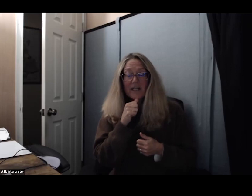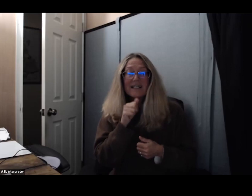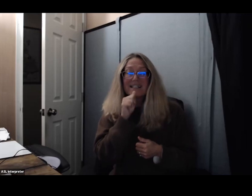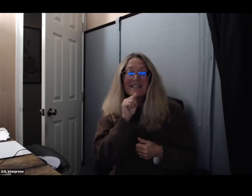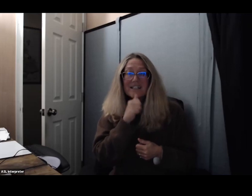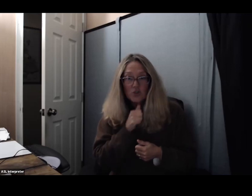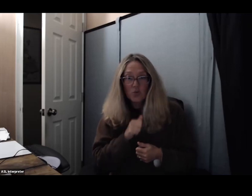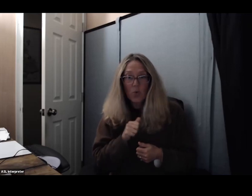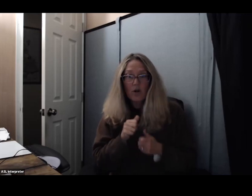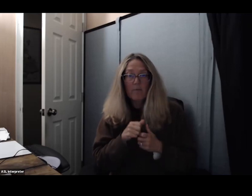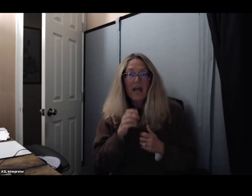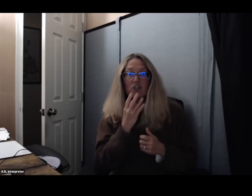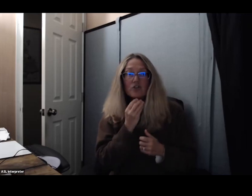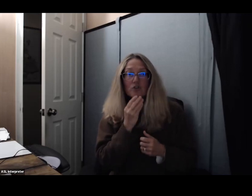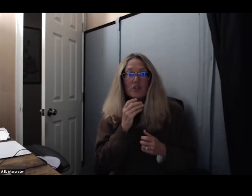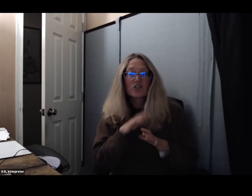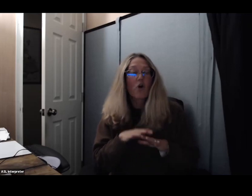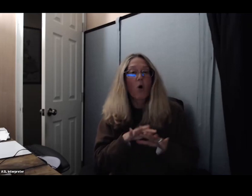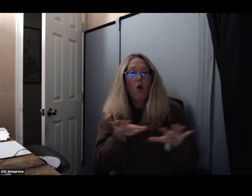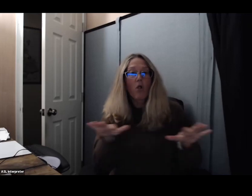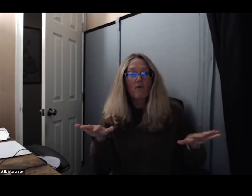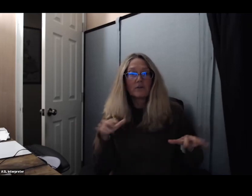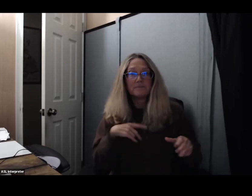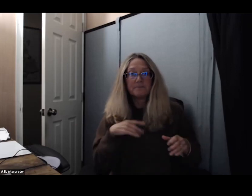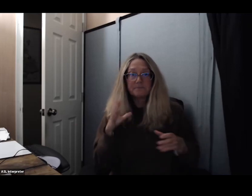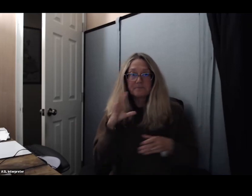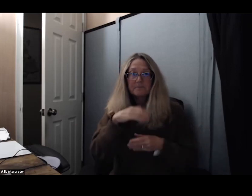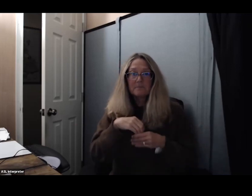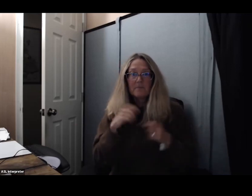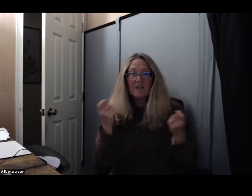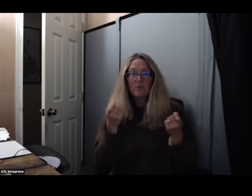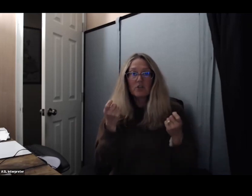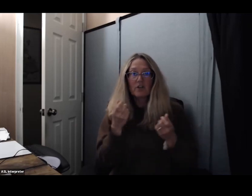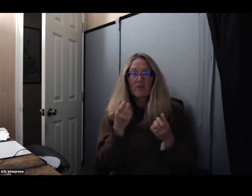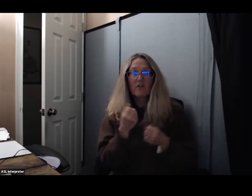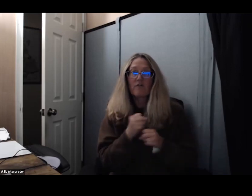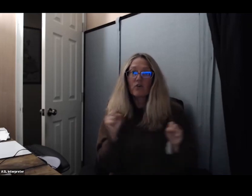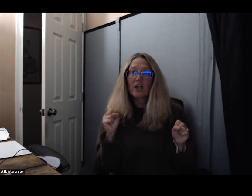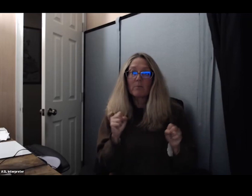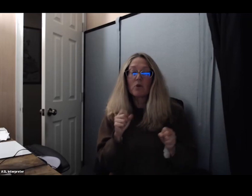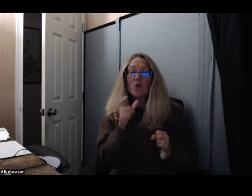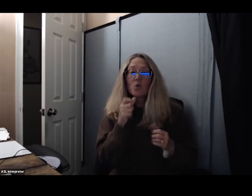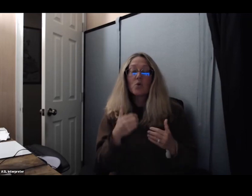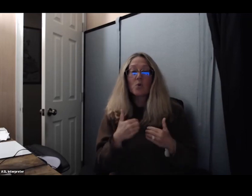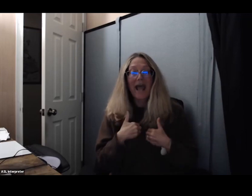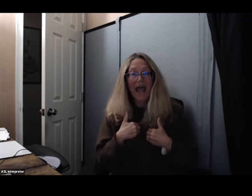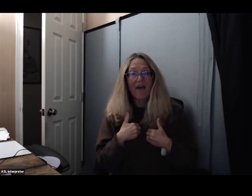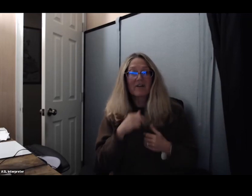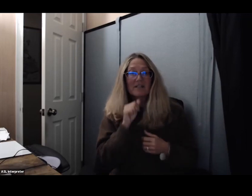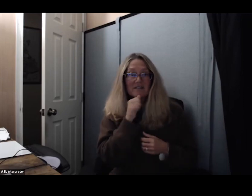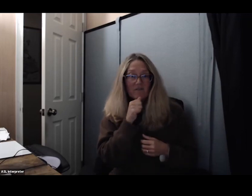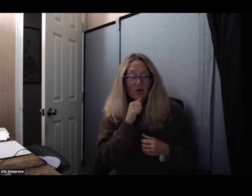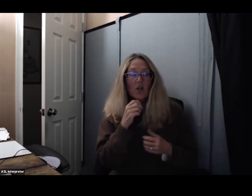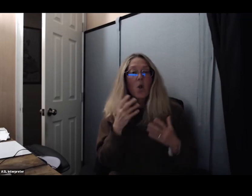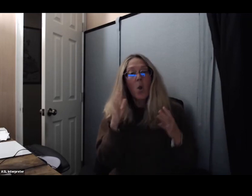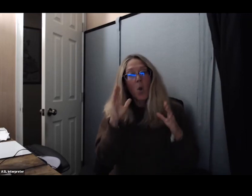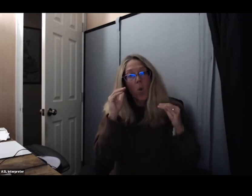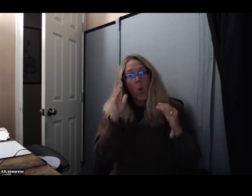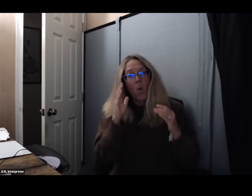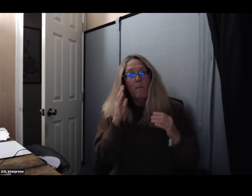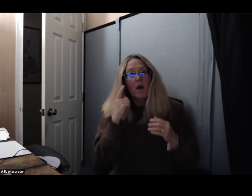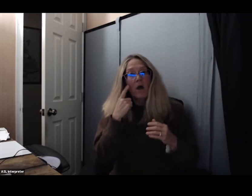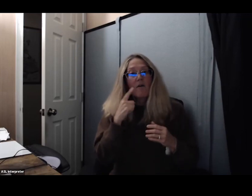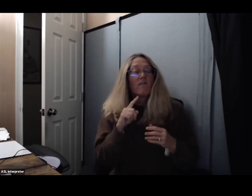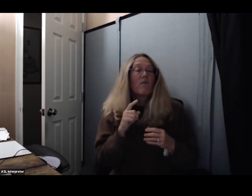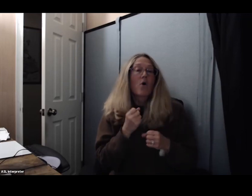people everywhere, and we include in our celebration of freedom those who have and continue to suffer, and in the hope for redemption, even those who